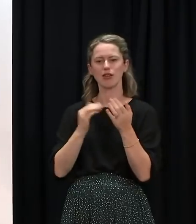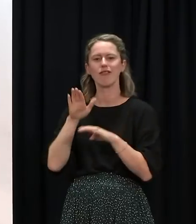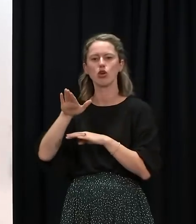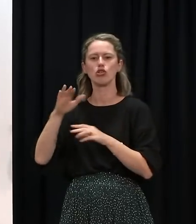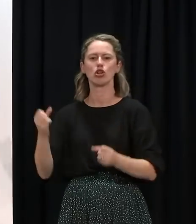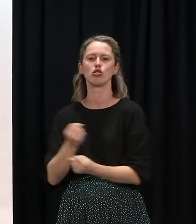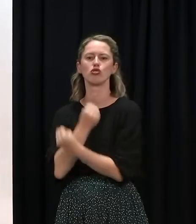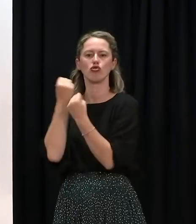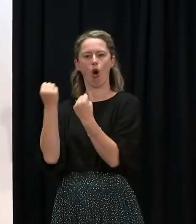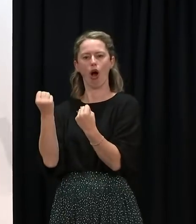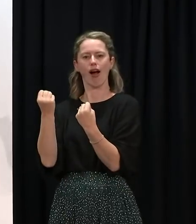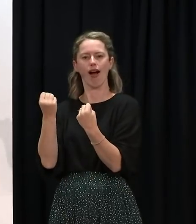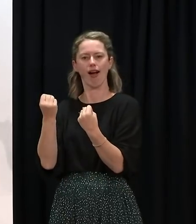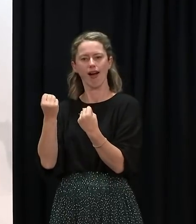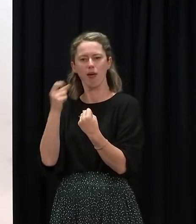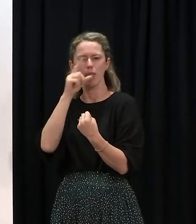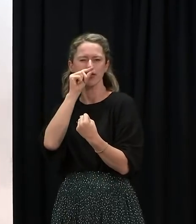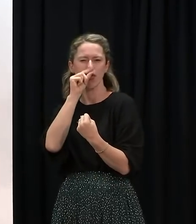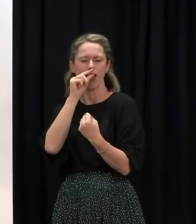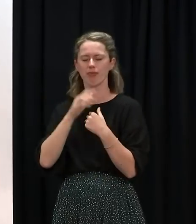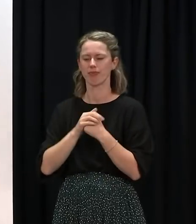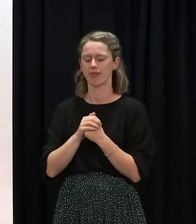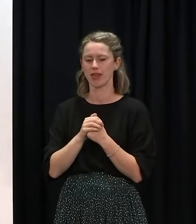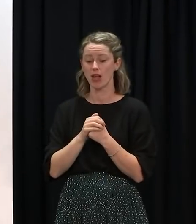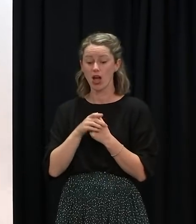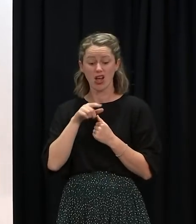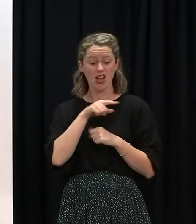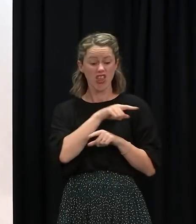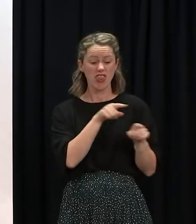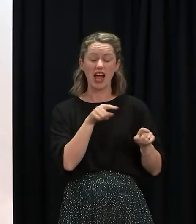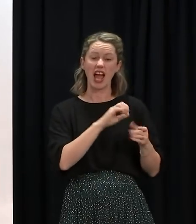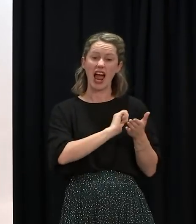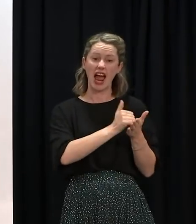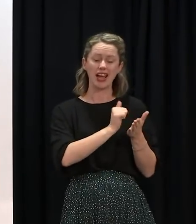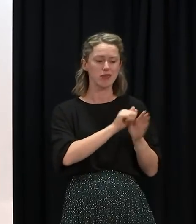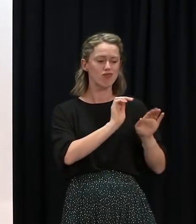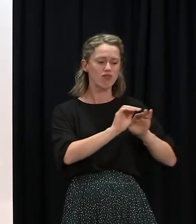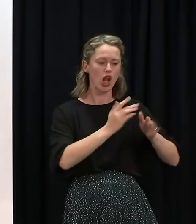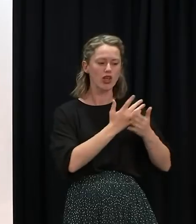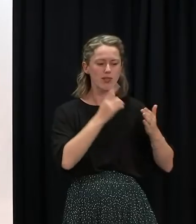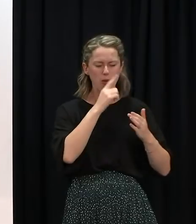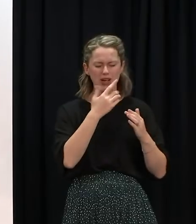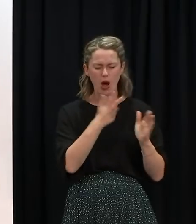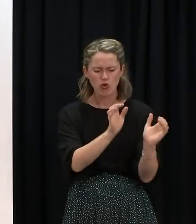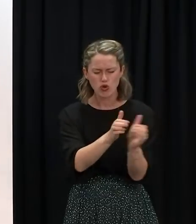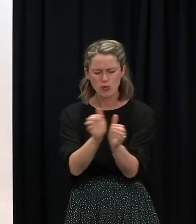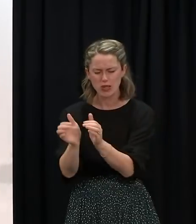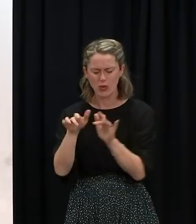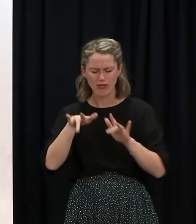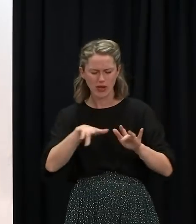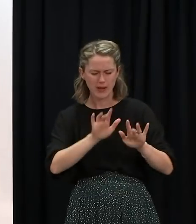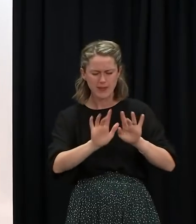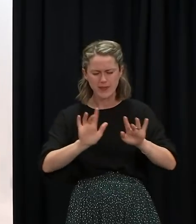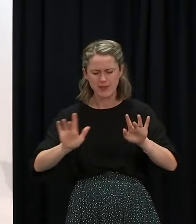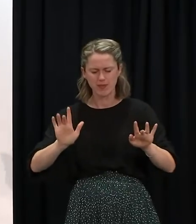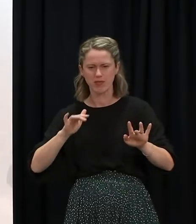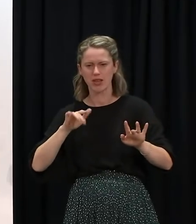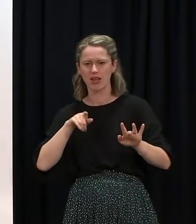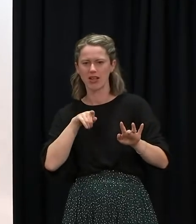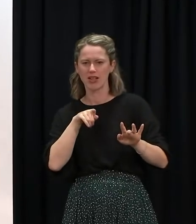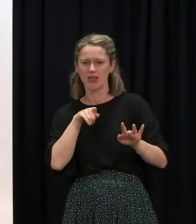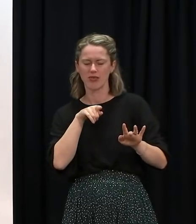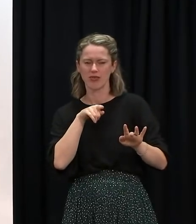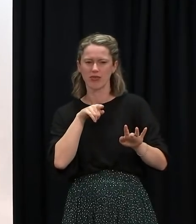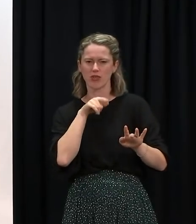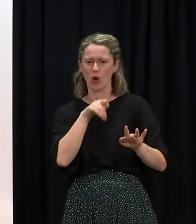actually shifting that up a little bit now. That's reached a lot of the people that we needed to reach. But there are now groups that we haven't reached as effectively with that